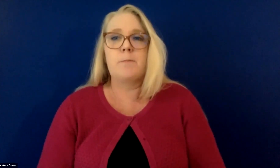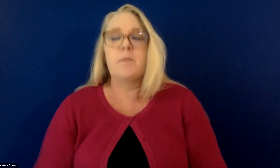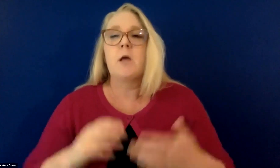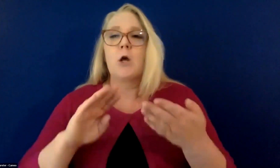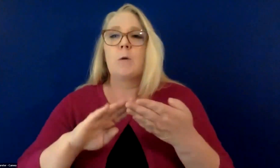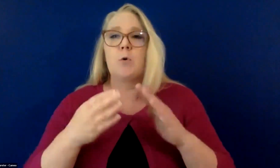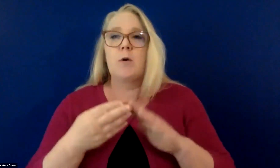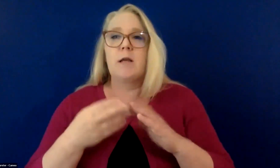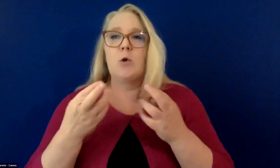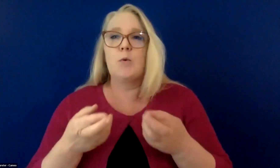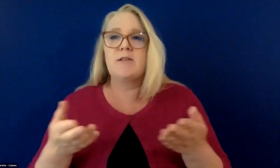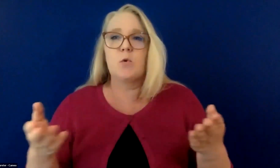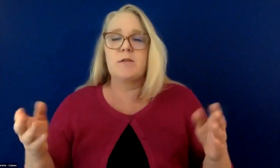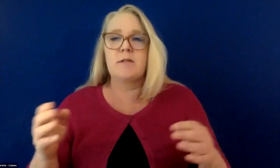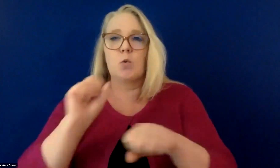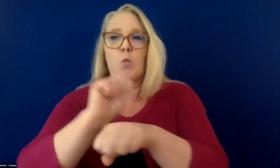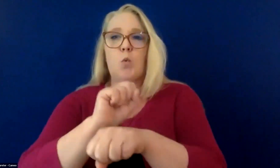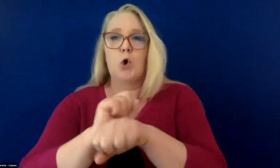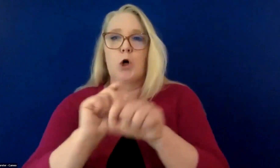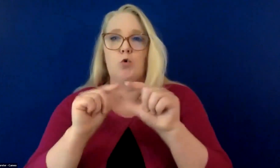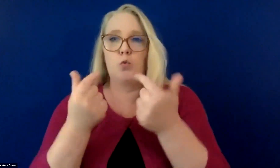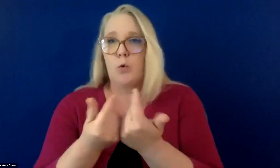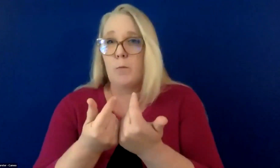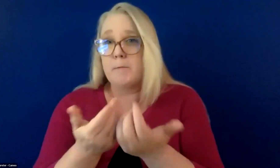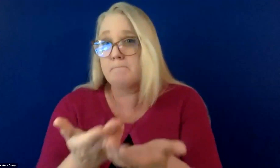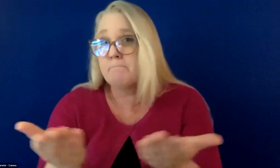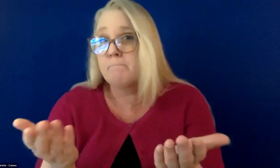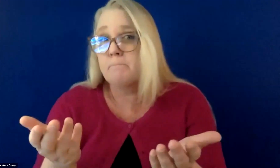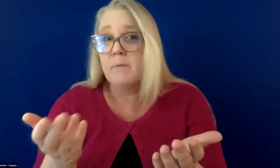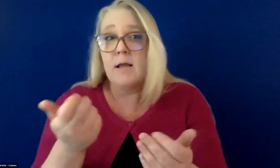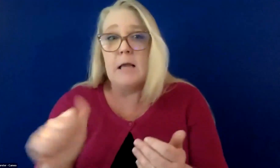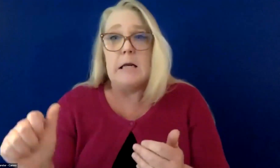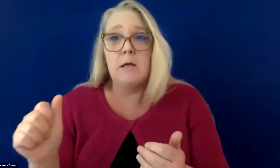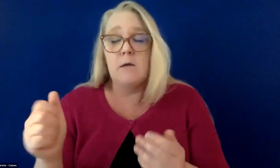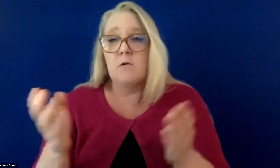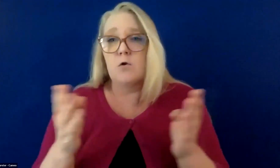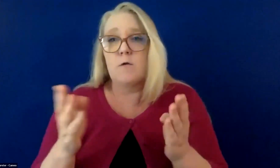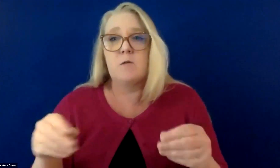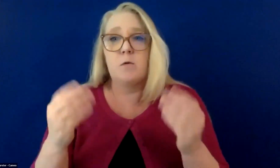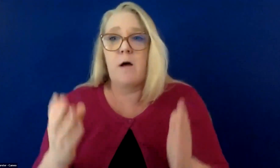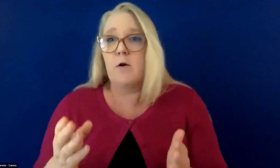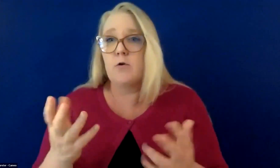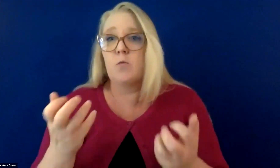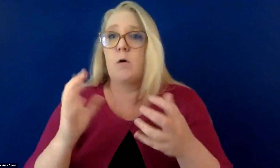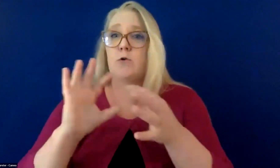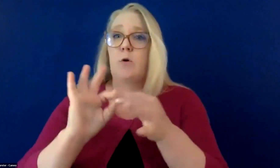group. Did we have any folks that were at the community resources work group? Any of our service providers that were at that one